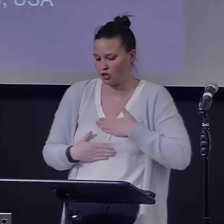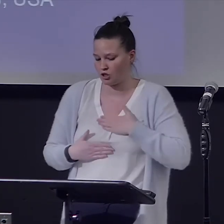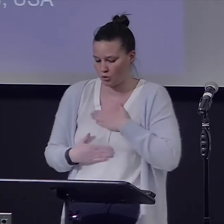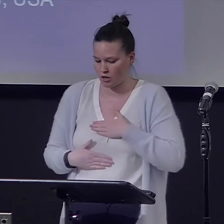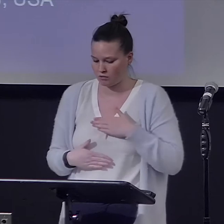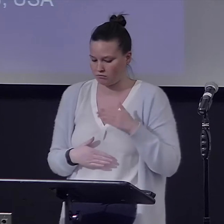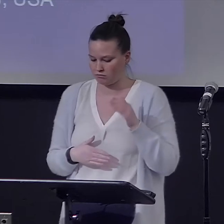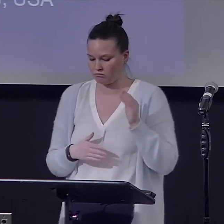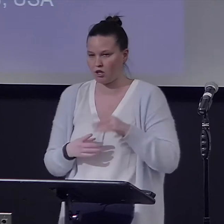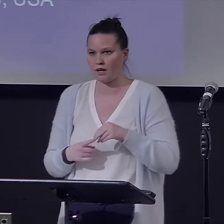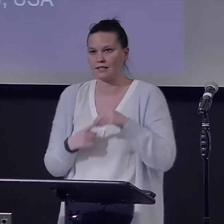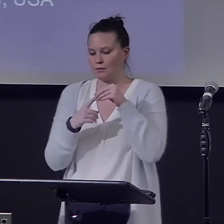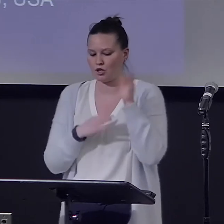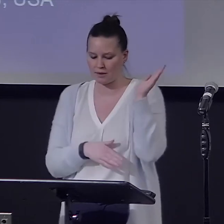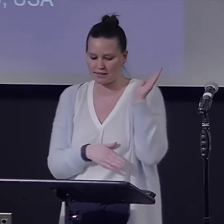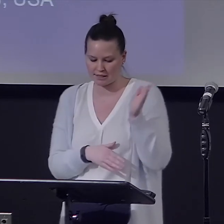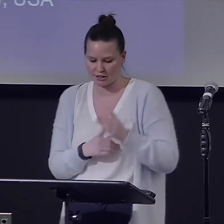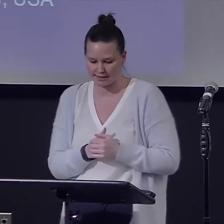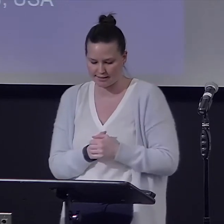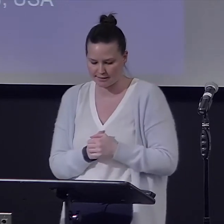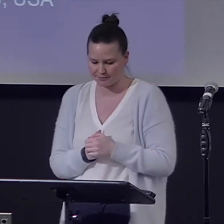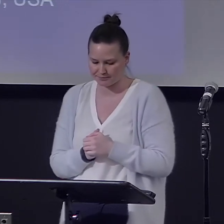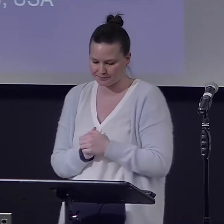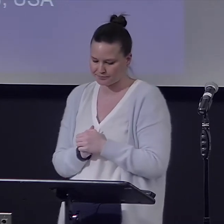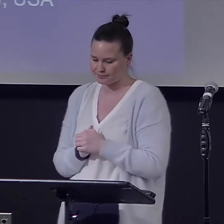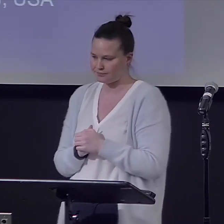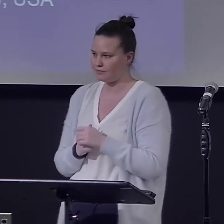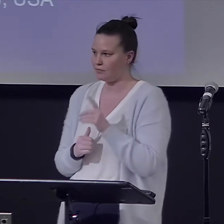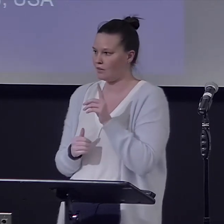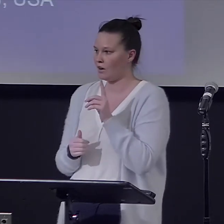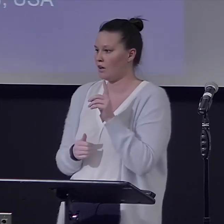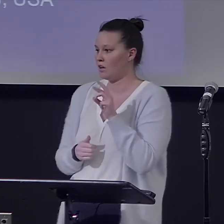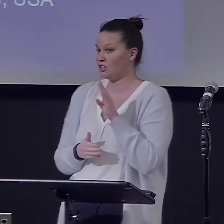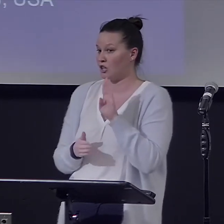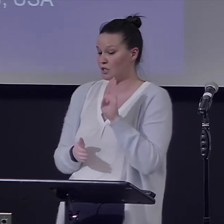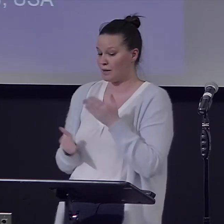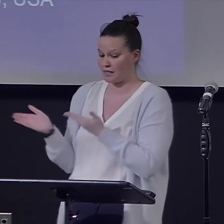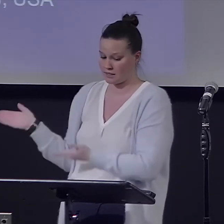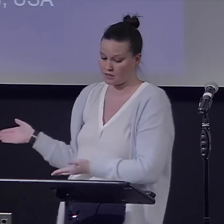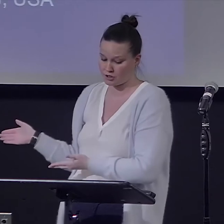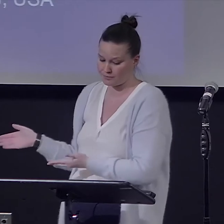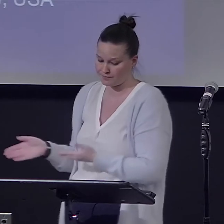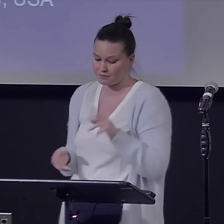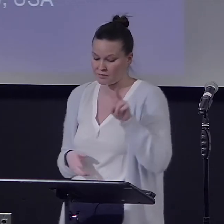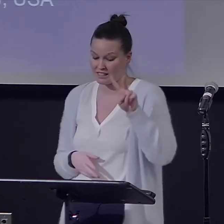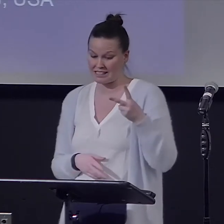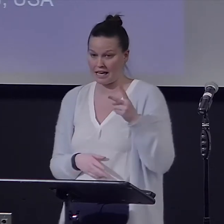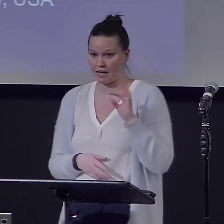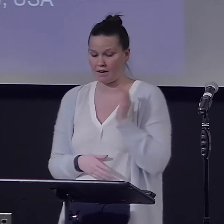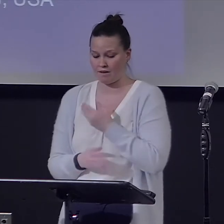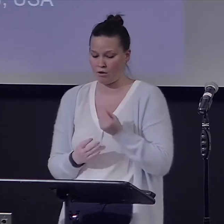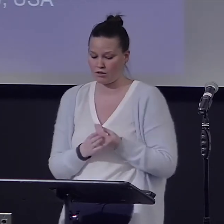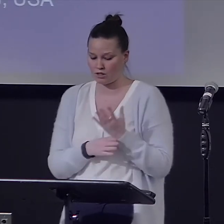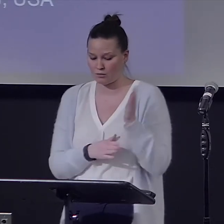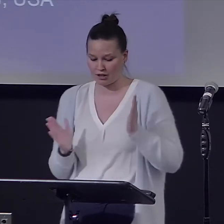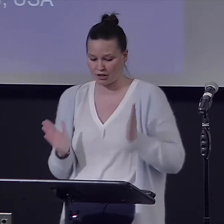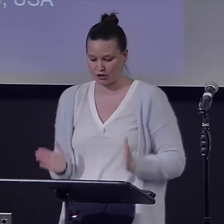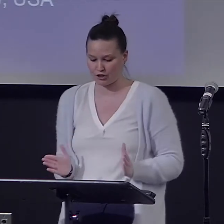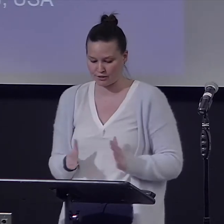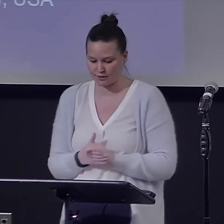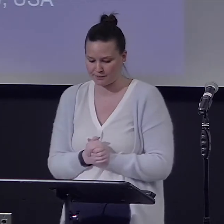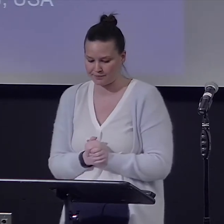welcome to attend and we hope you enjoy these exceptional presentations dr. Benisic